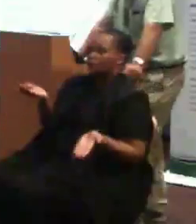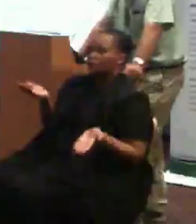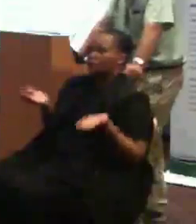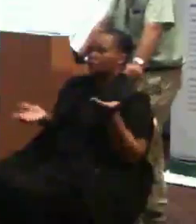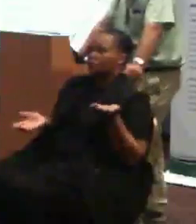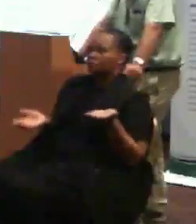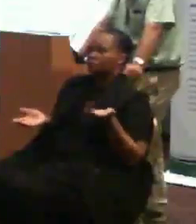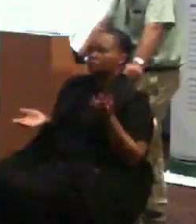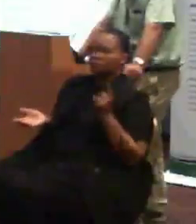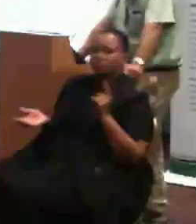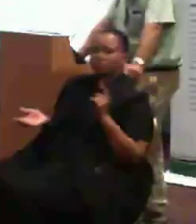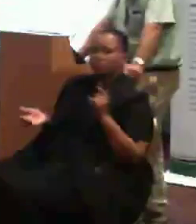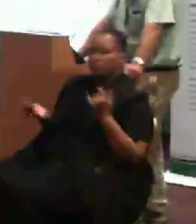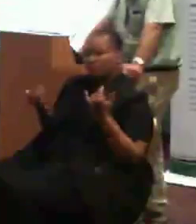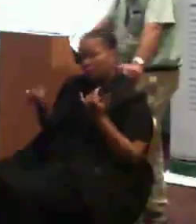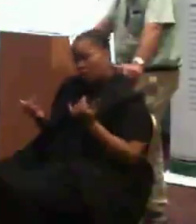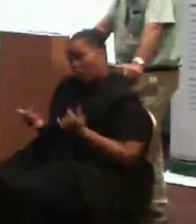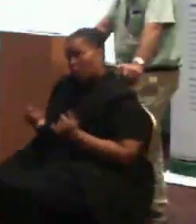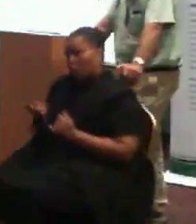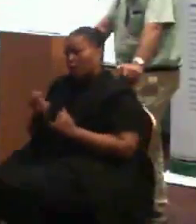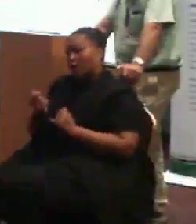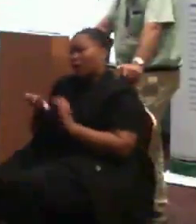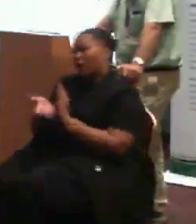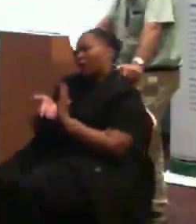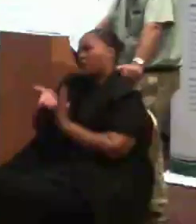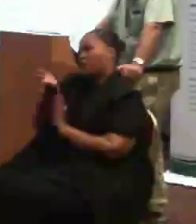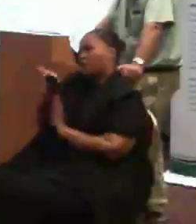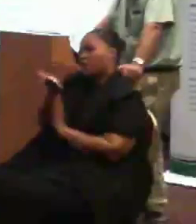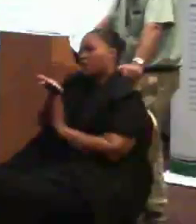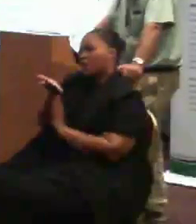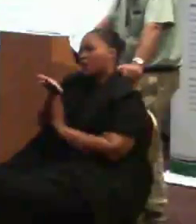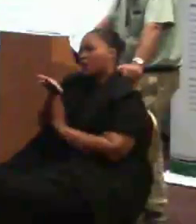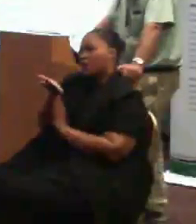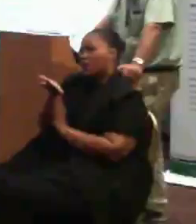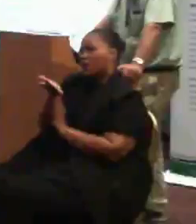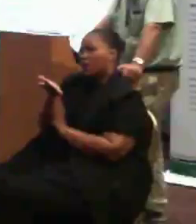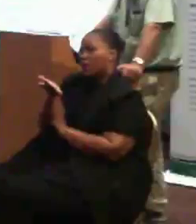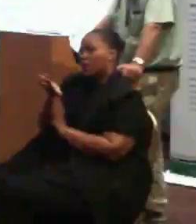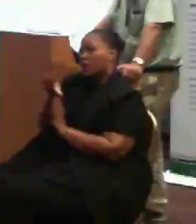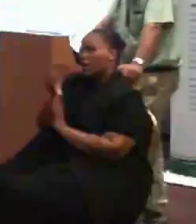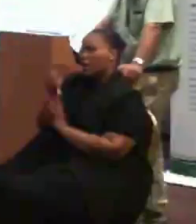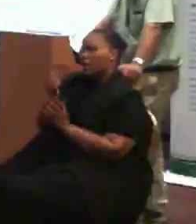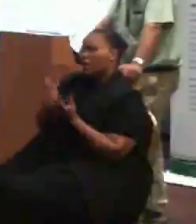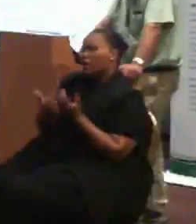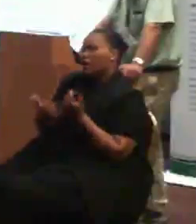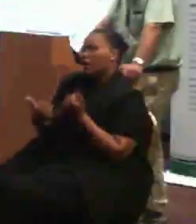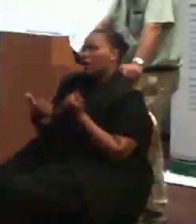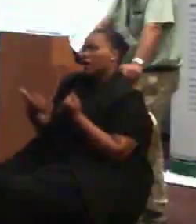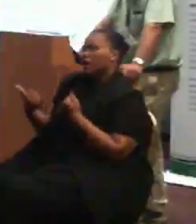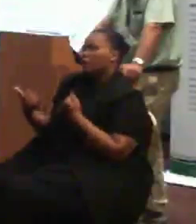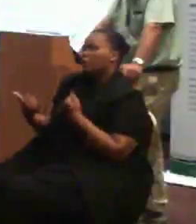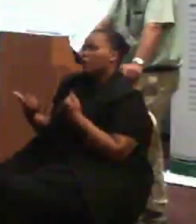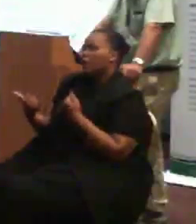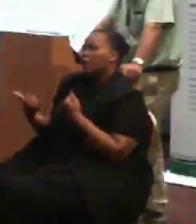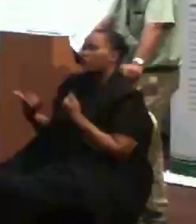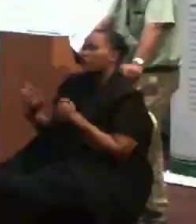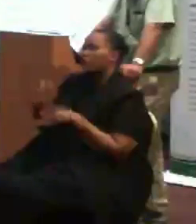Now, with increasing tariffs, who are more capable of independent off-grid